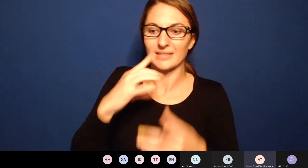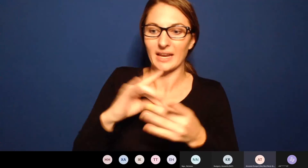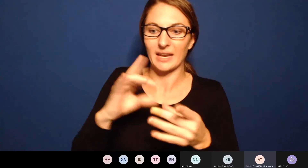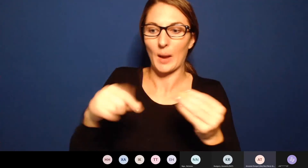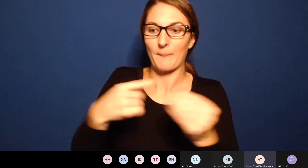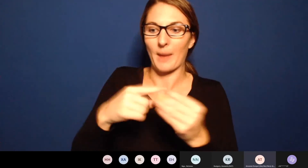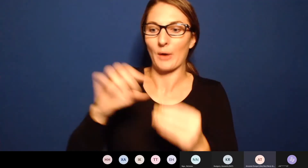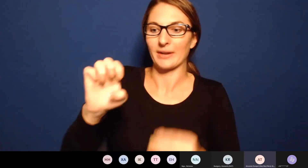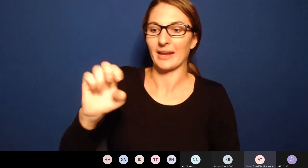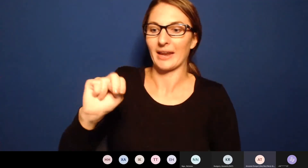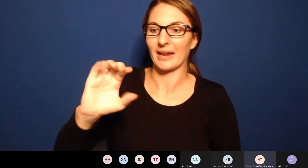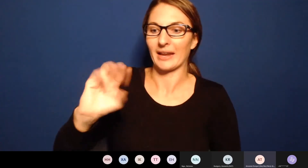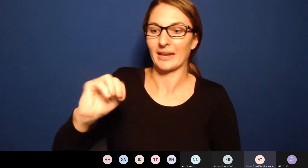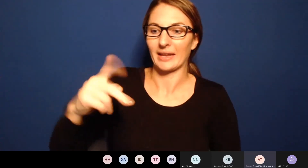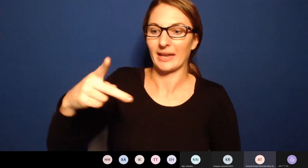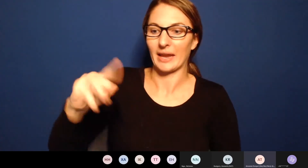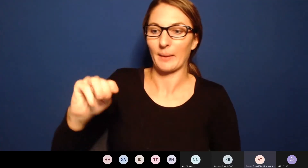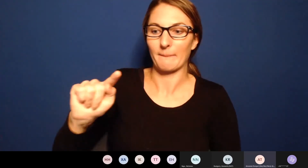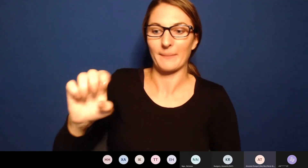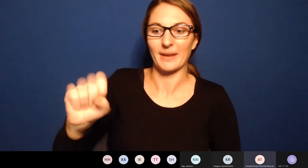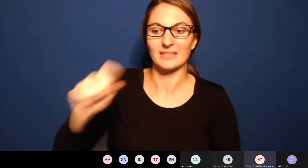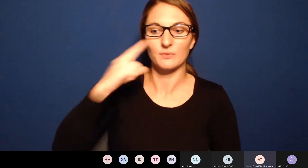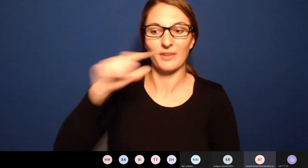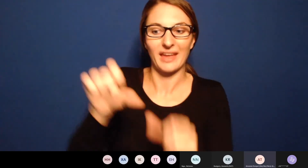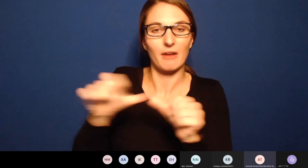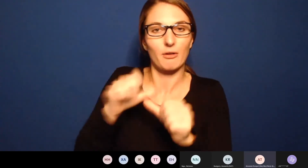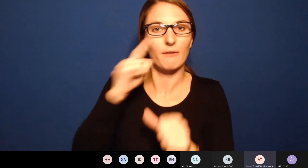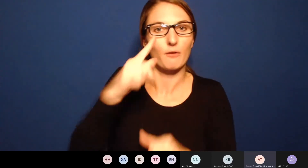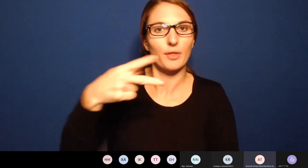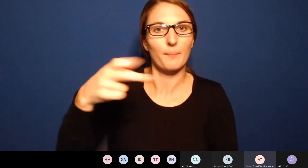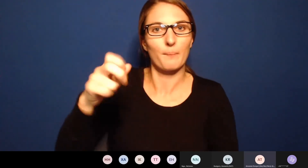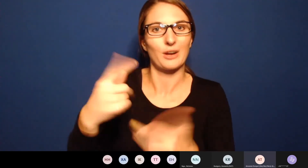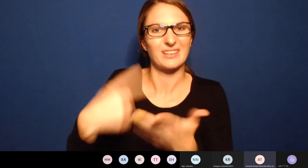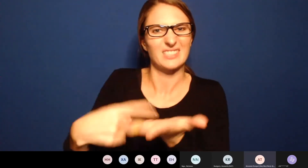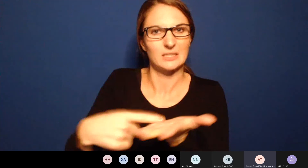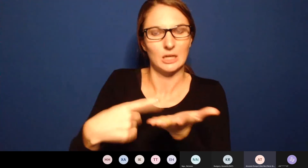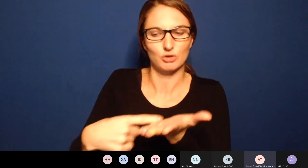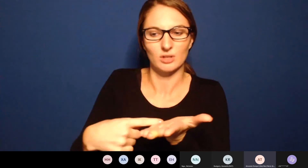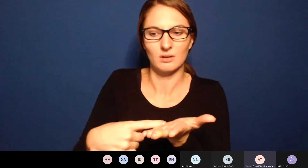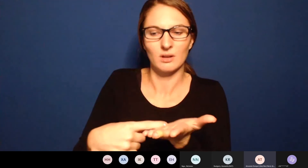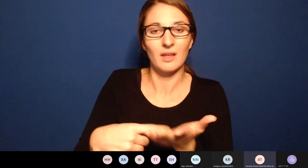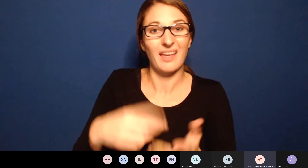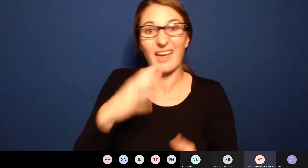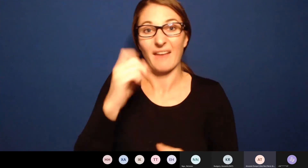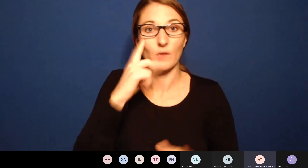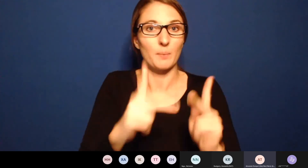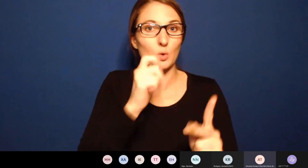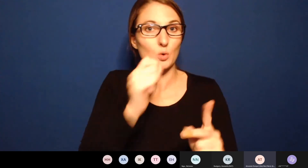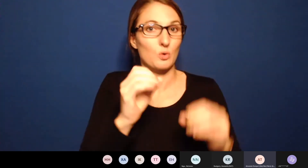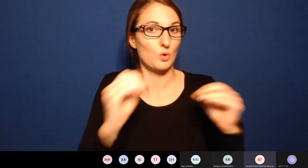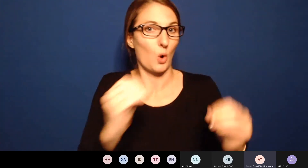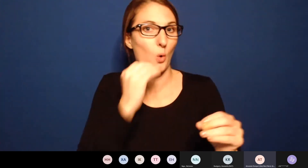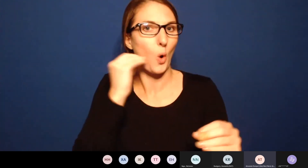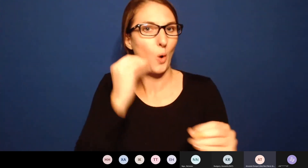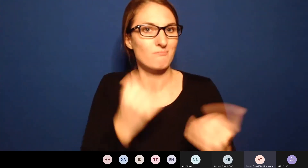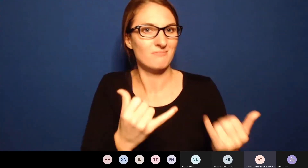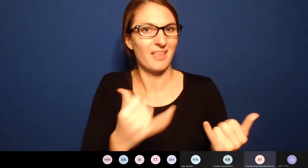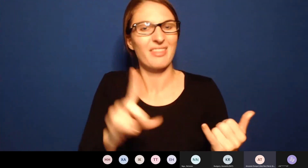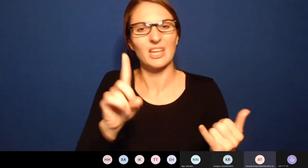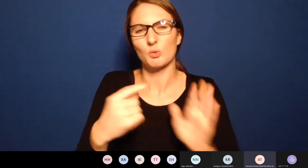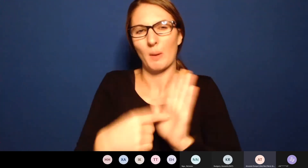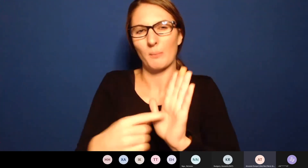discussion. And we should be considering that those individuals who do not currently have homes represent our